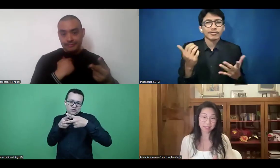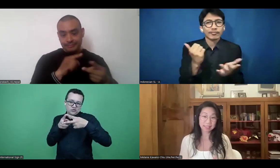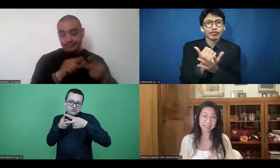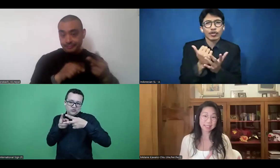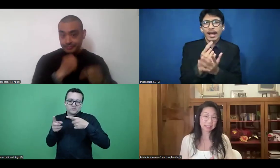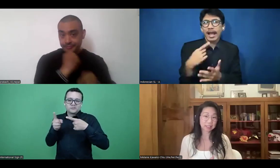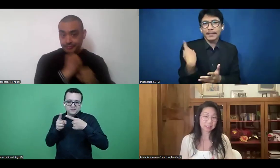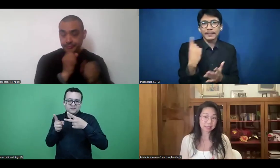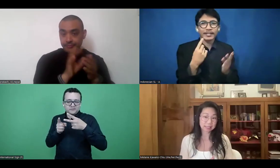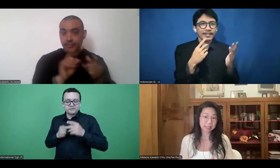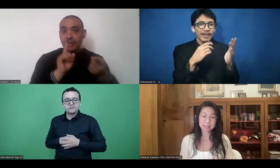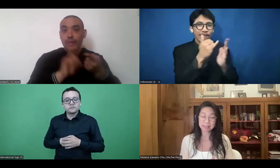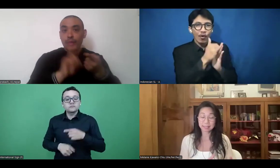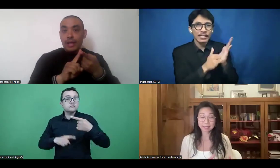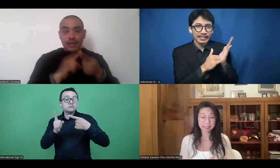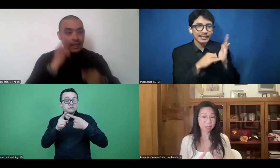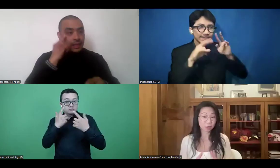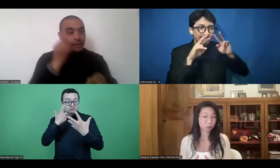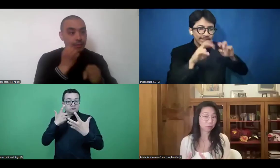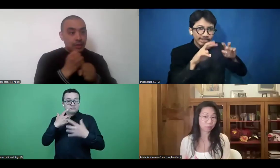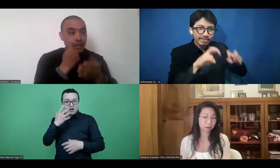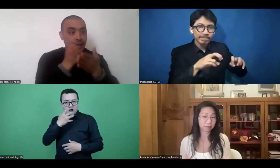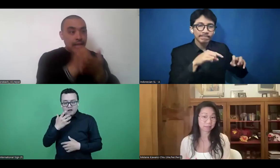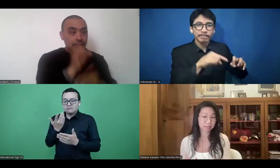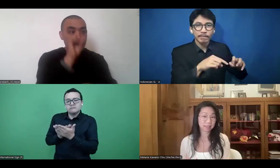One, technical assistance is a